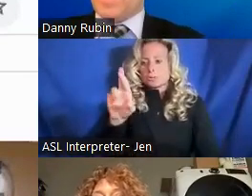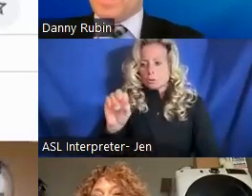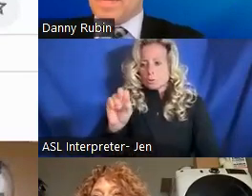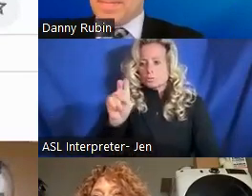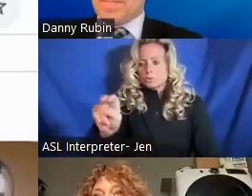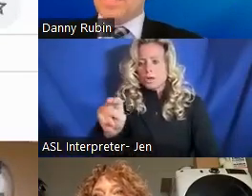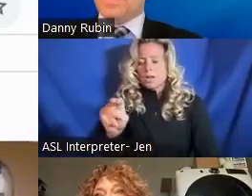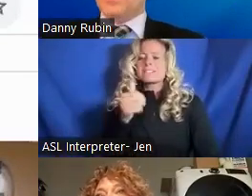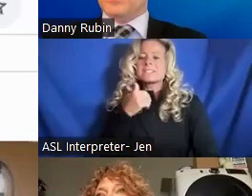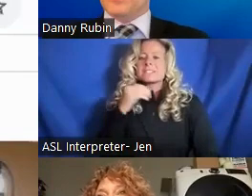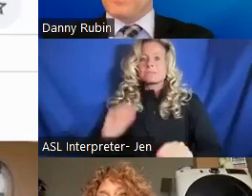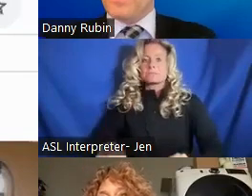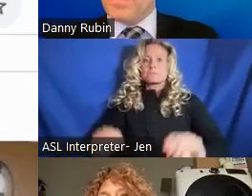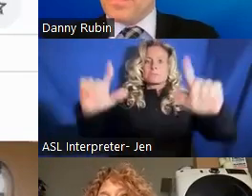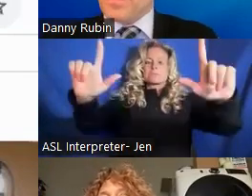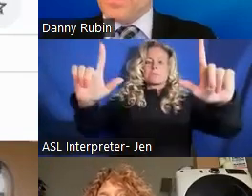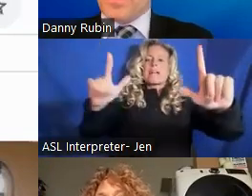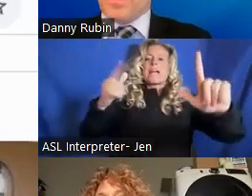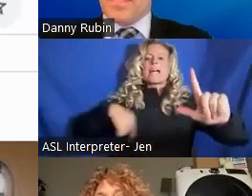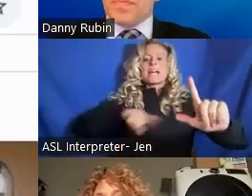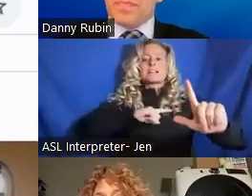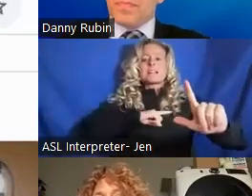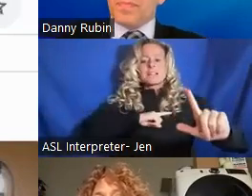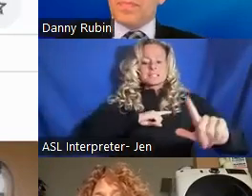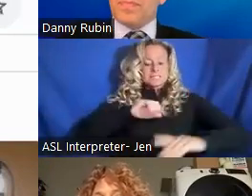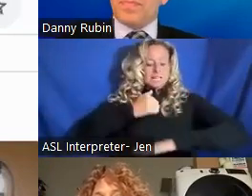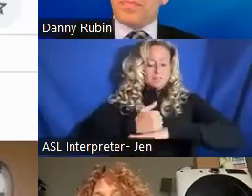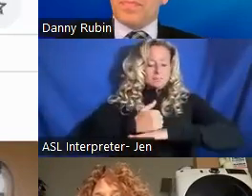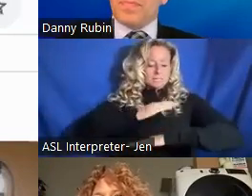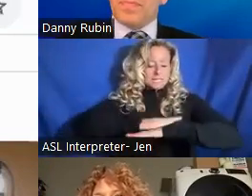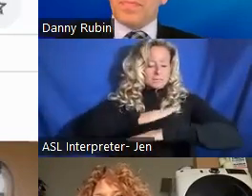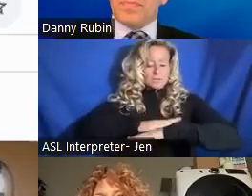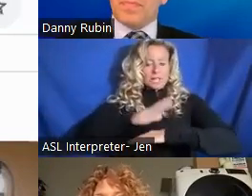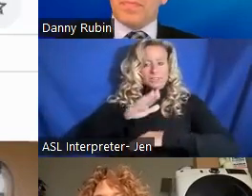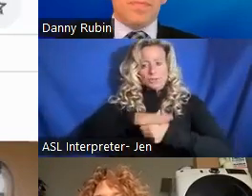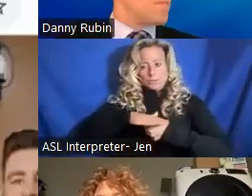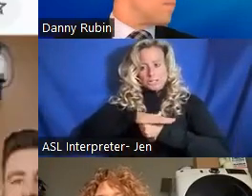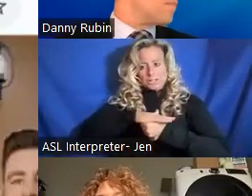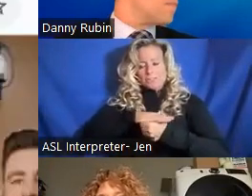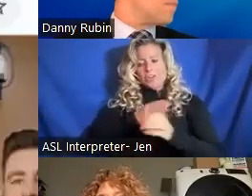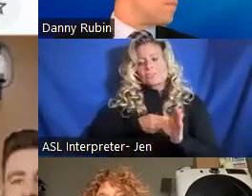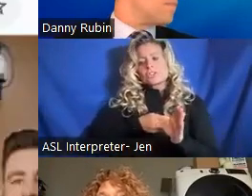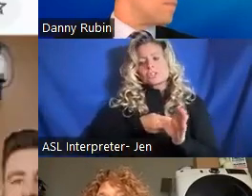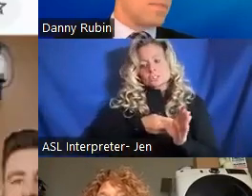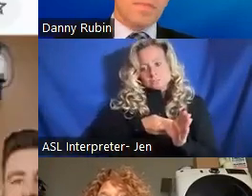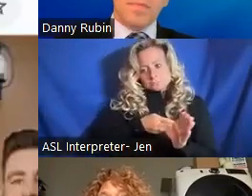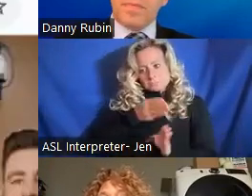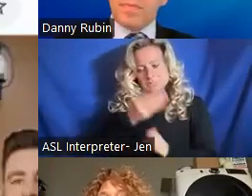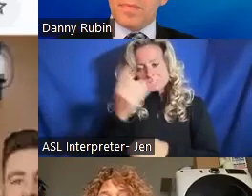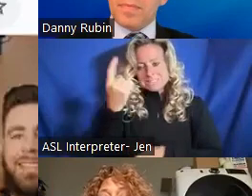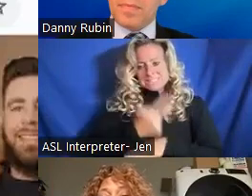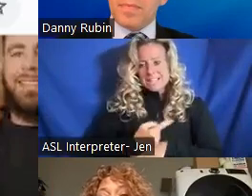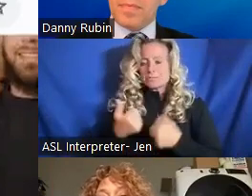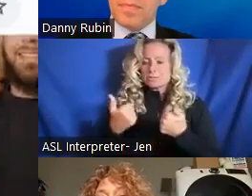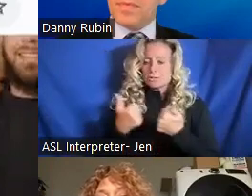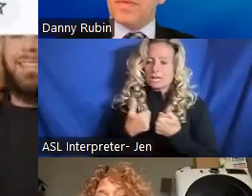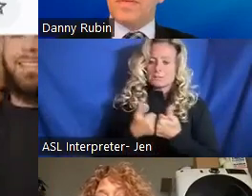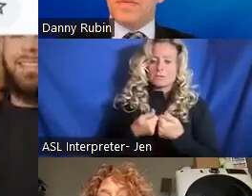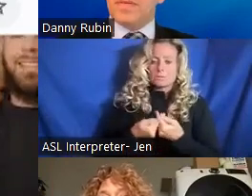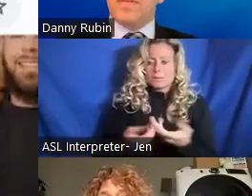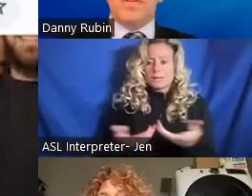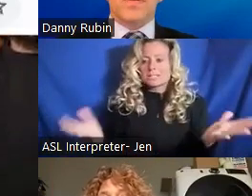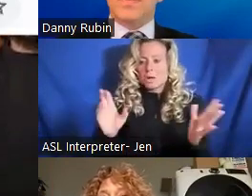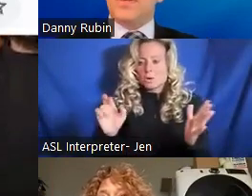and they allowed us to set up a table at the arena on select game days, and we would just pass out cards. I